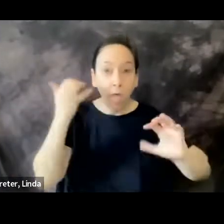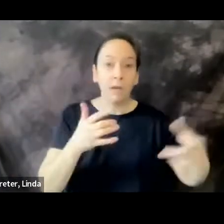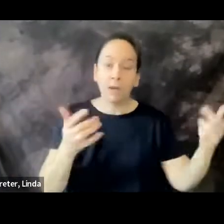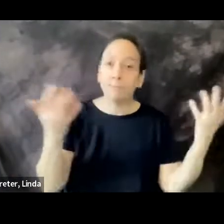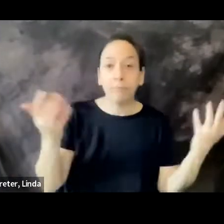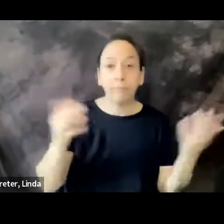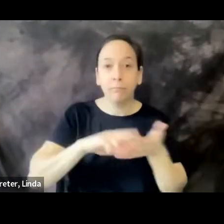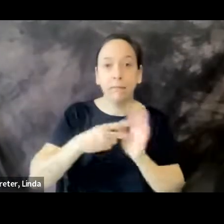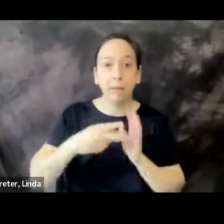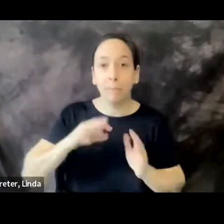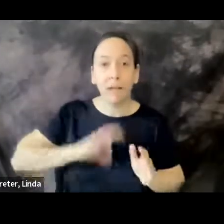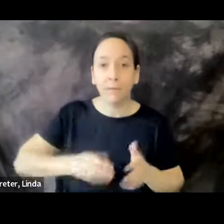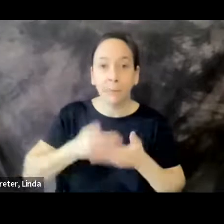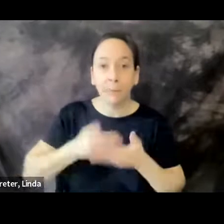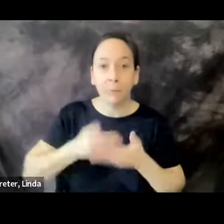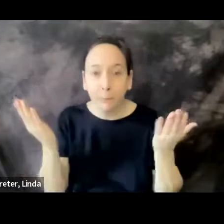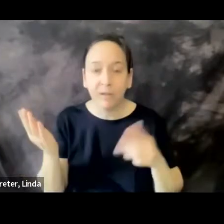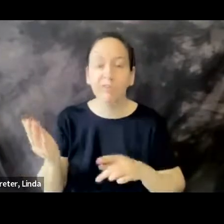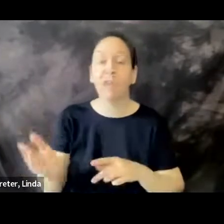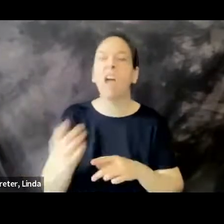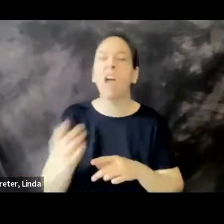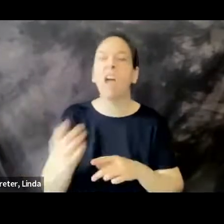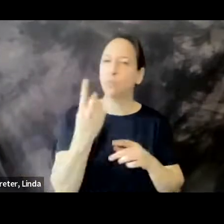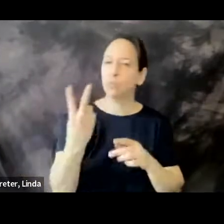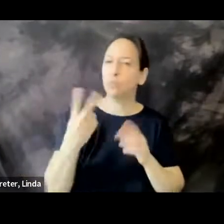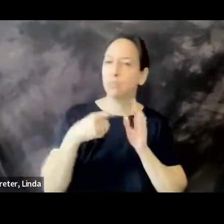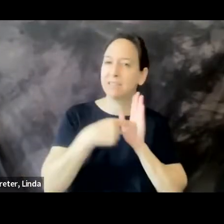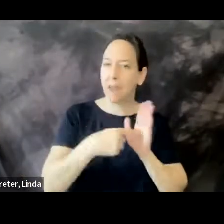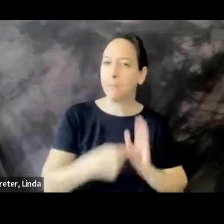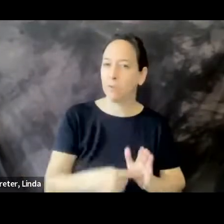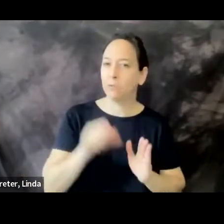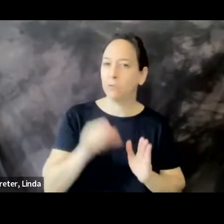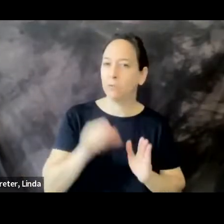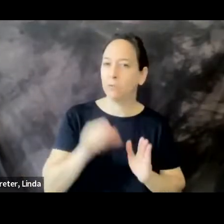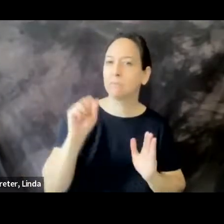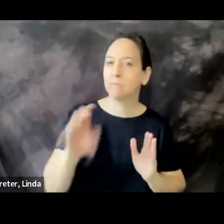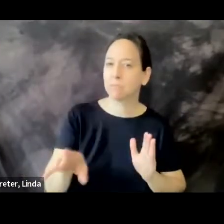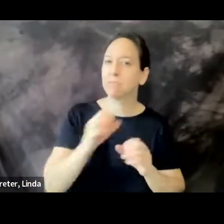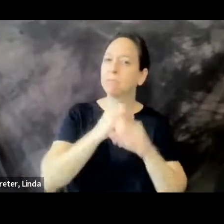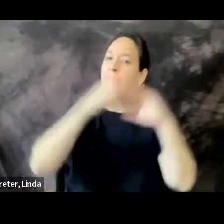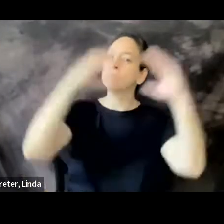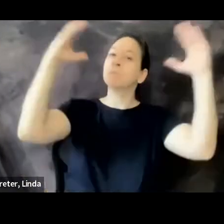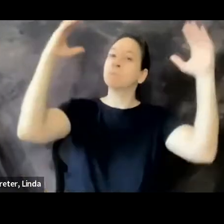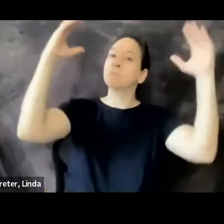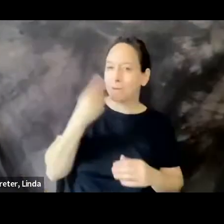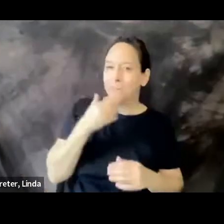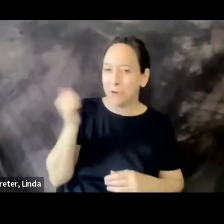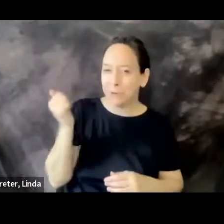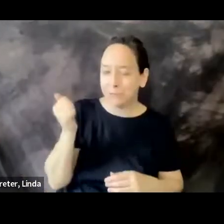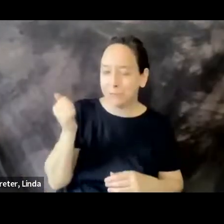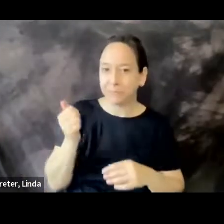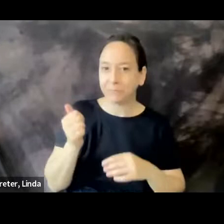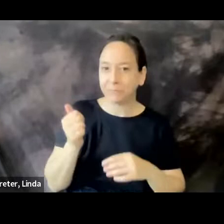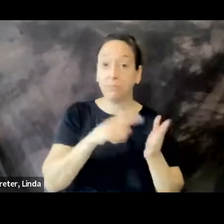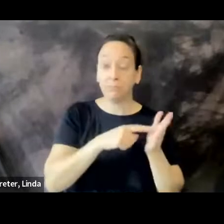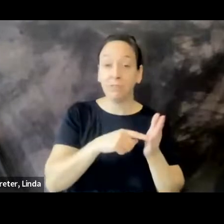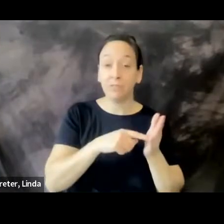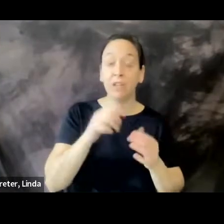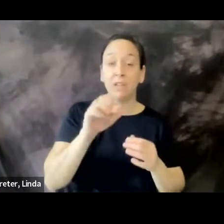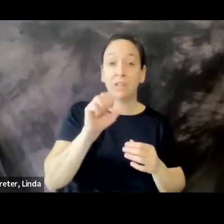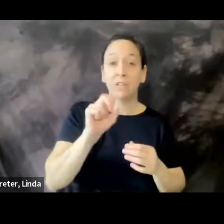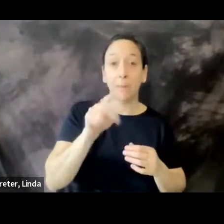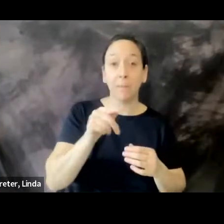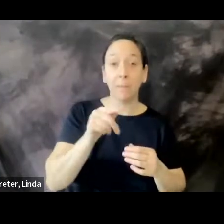share two examples to illustrate like these different kinds of issues. So one is with supplemental security income,